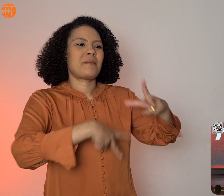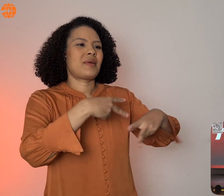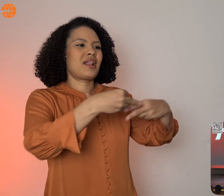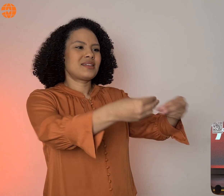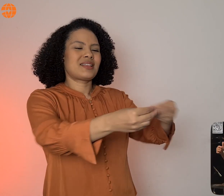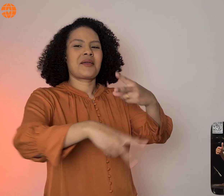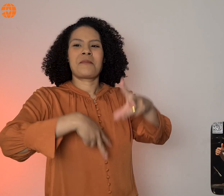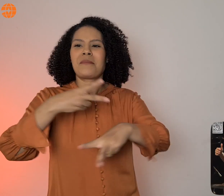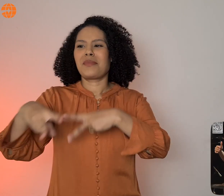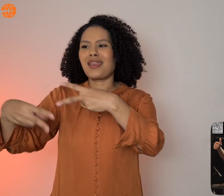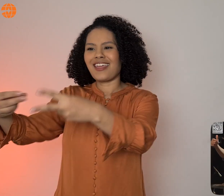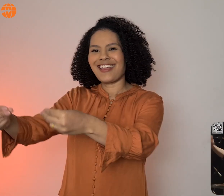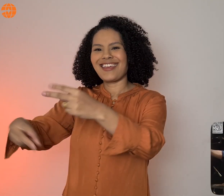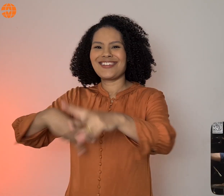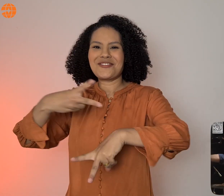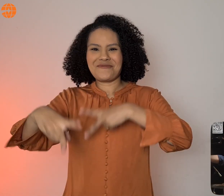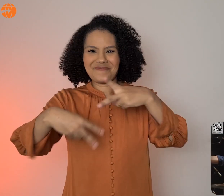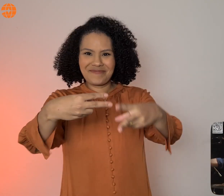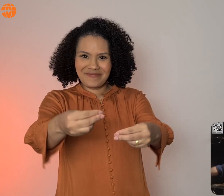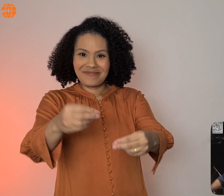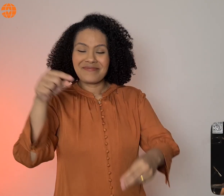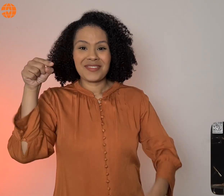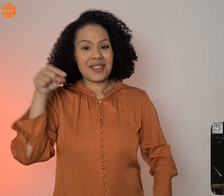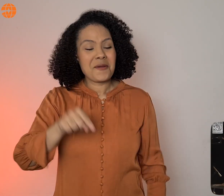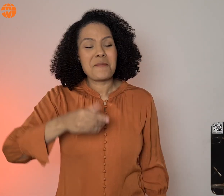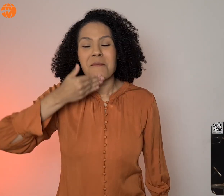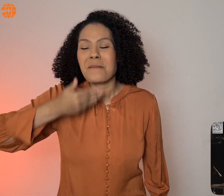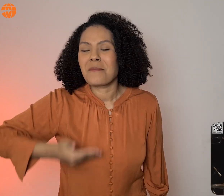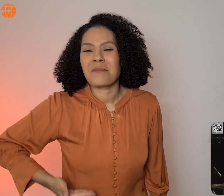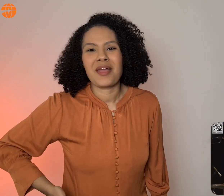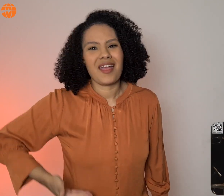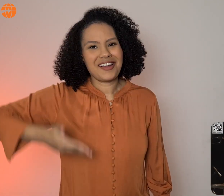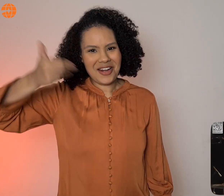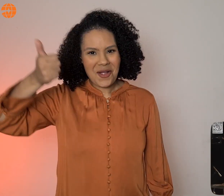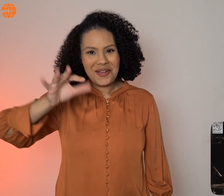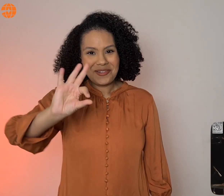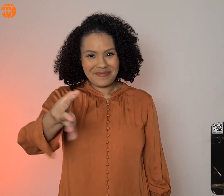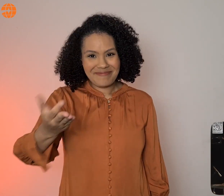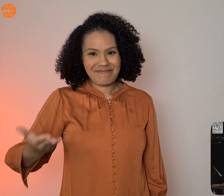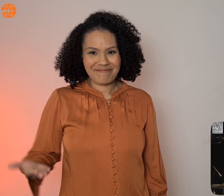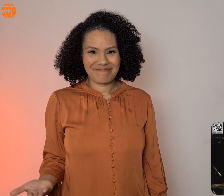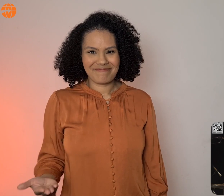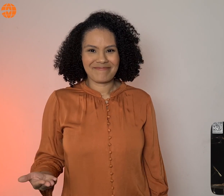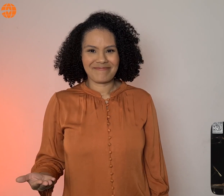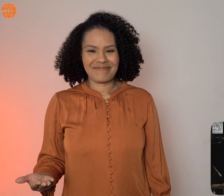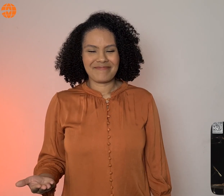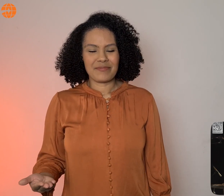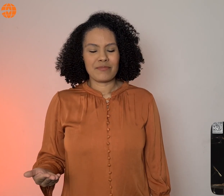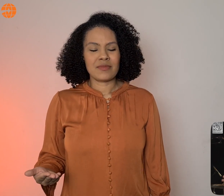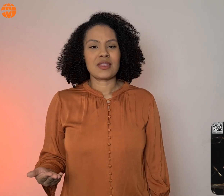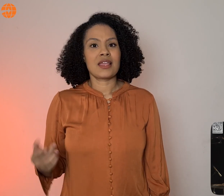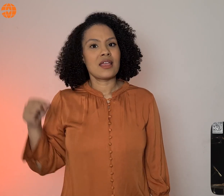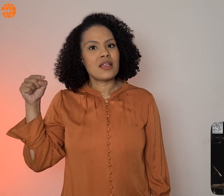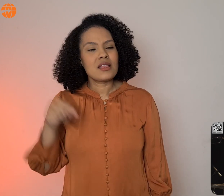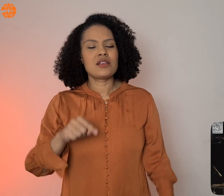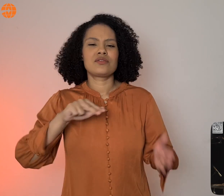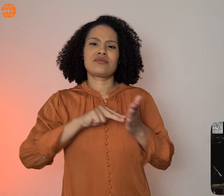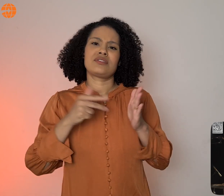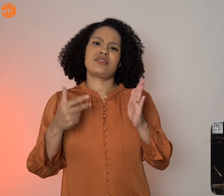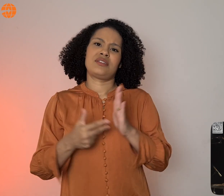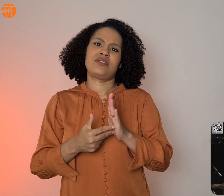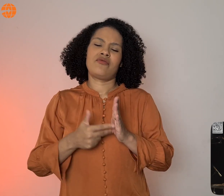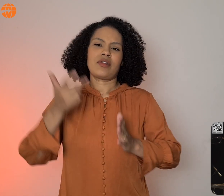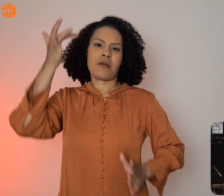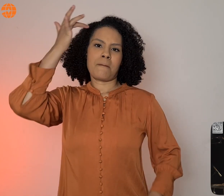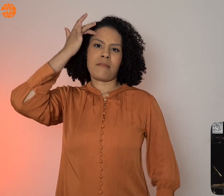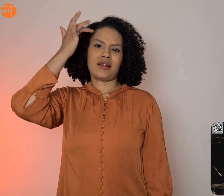que dá You see, it's the truest sign as coisas às of pessoas. spiritual maturity too. It's the truest sign of spiritual E maturity. esse é o